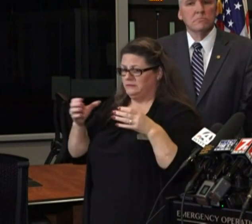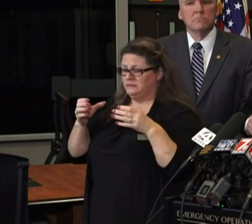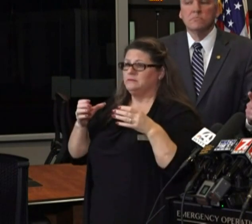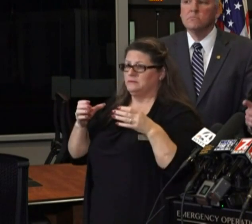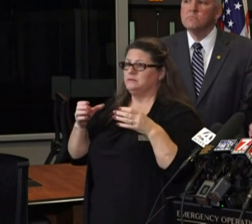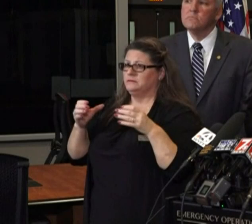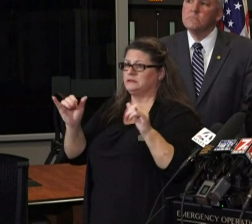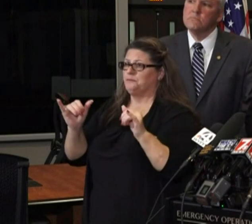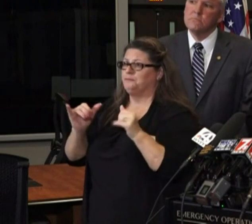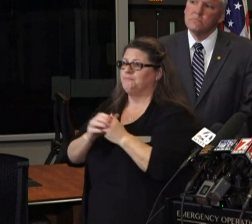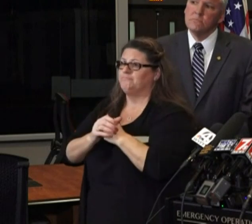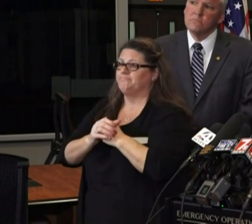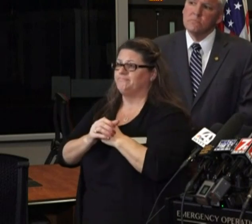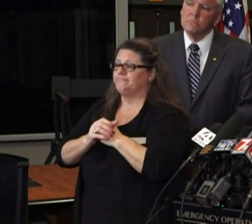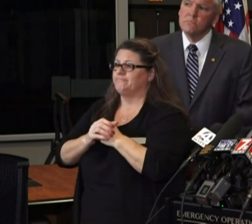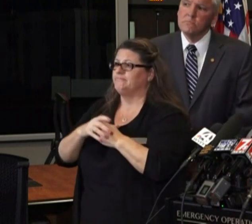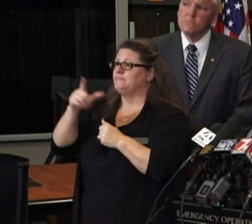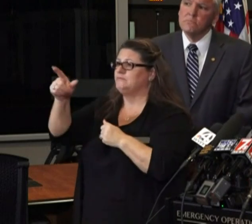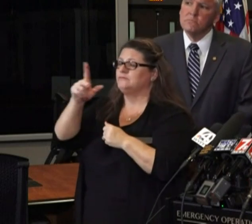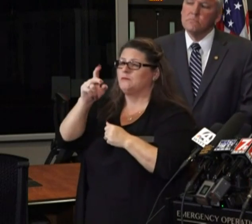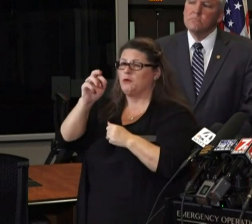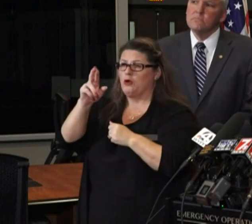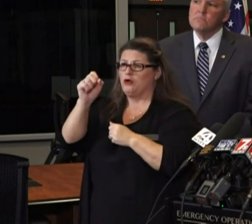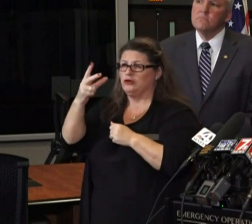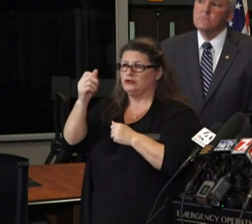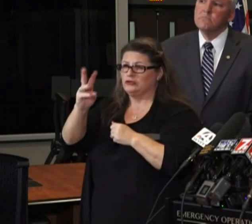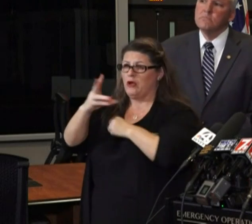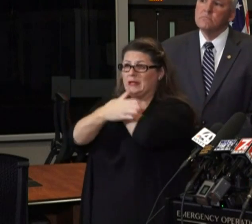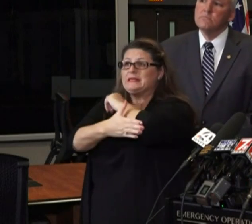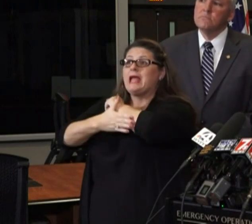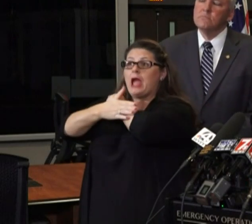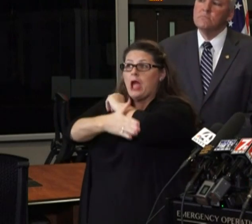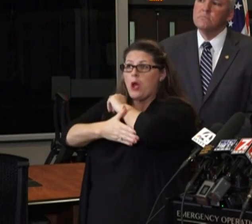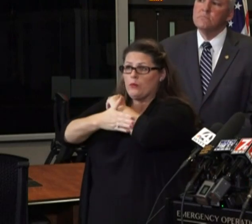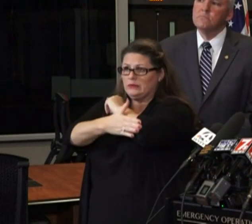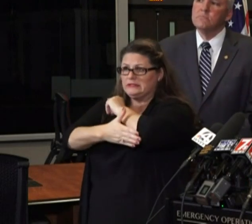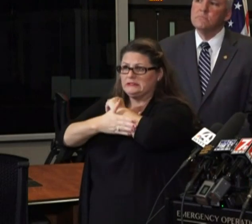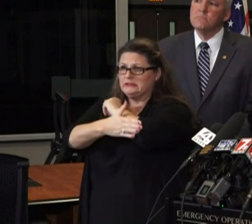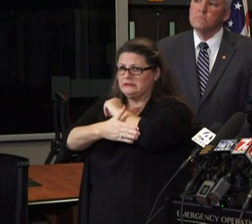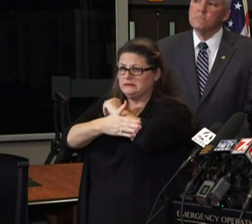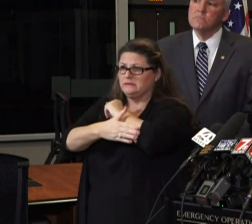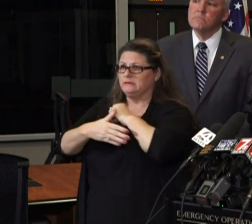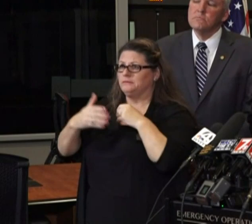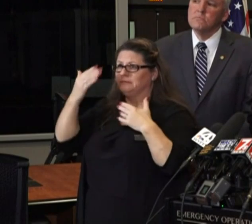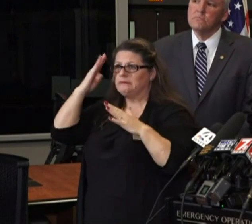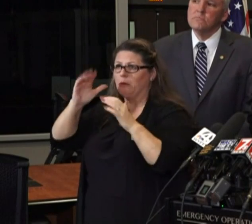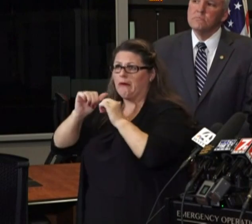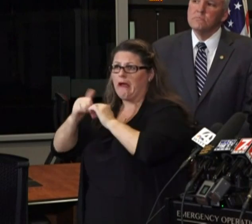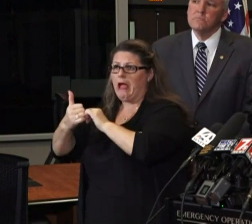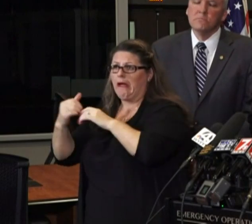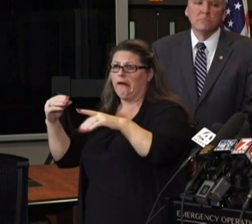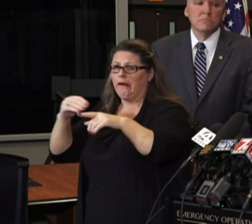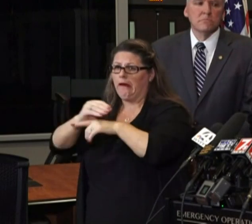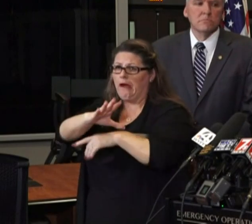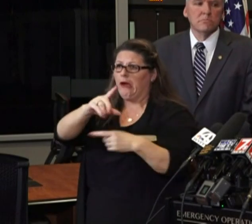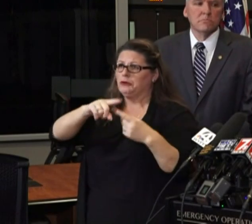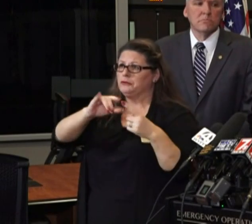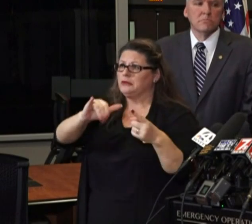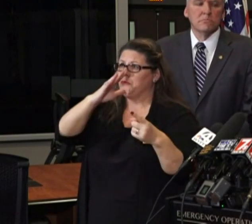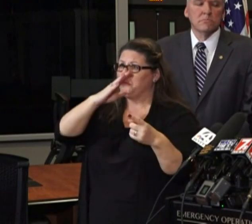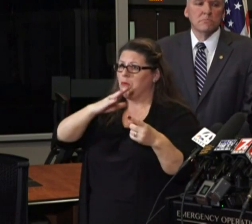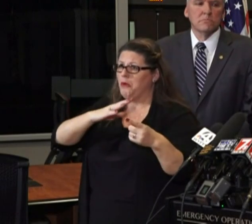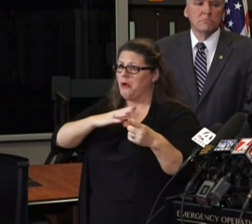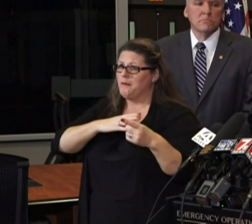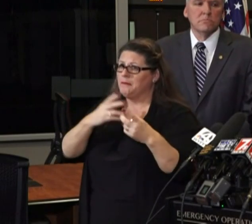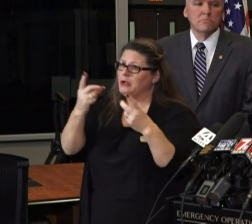So people living in Kershaw County, since we don't know the exact way this woman possibly contracted the virus, do they need to take any additional precautions right now